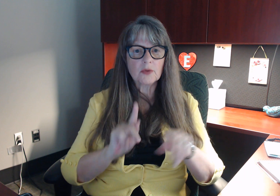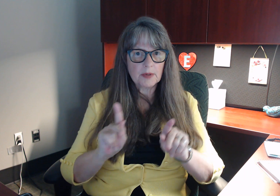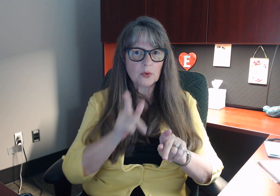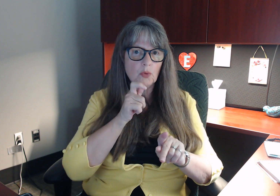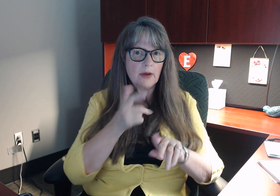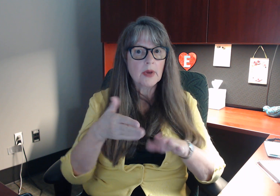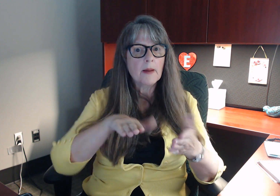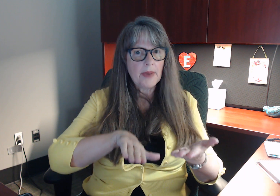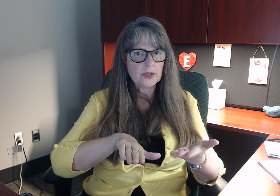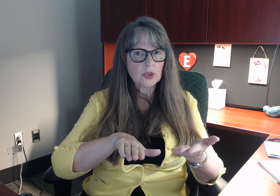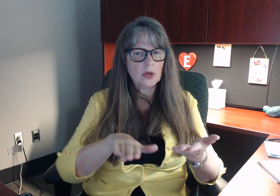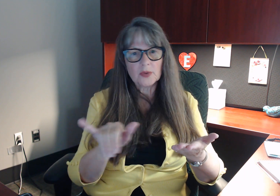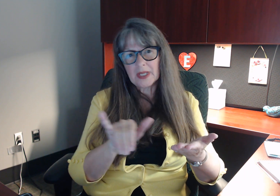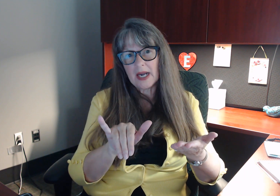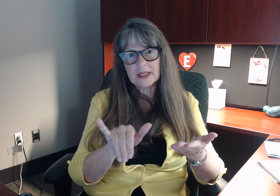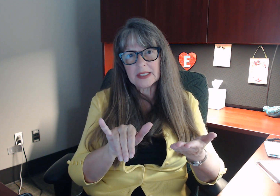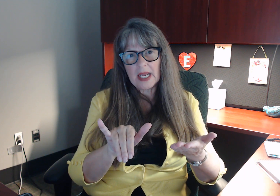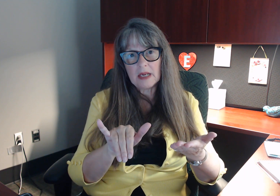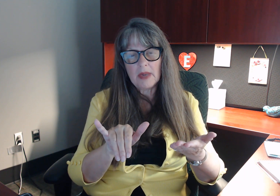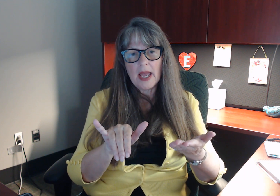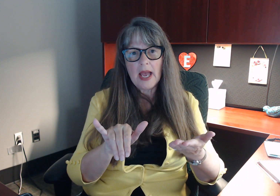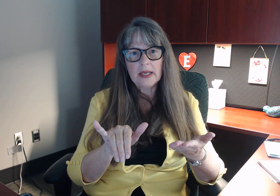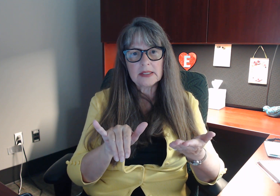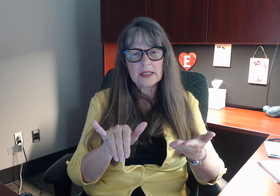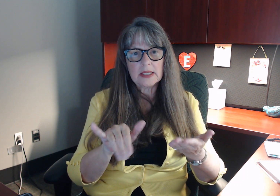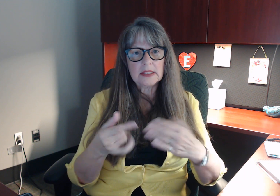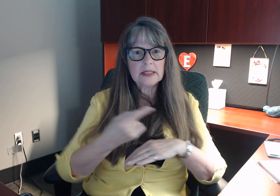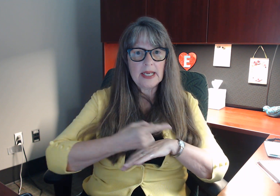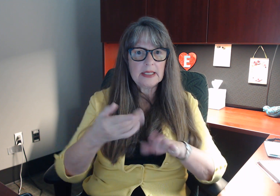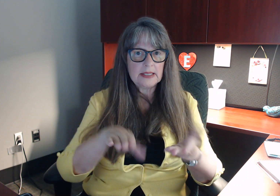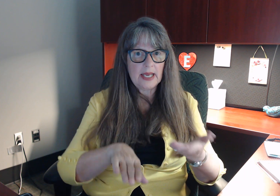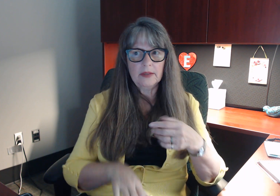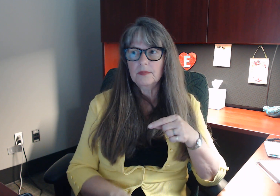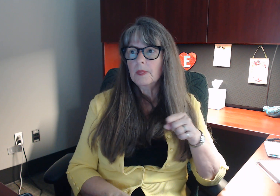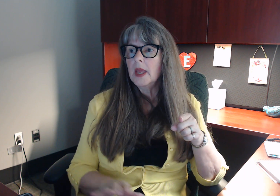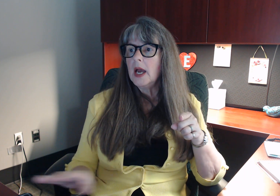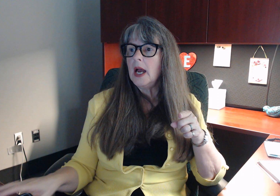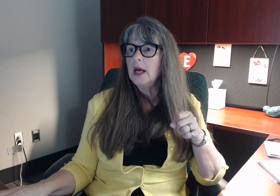people who have passed on. So it's kind of the same as the Day of the Dead.